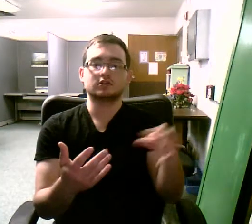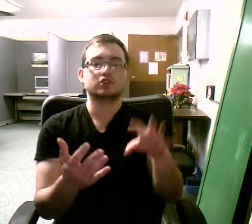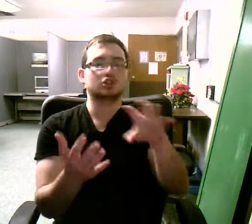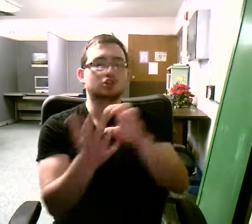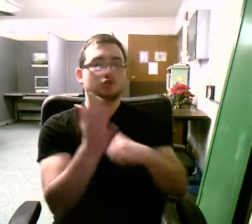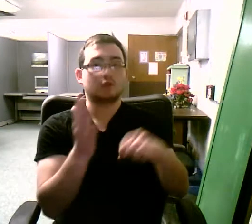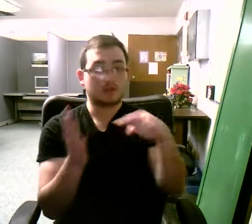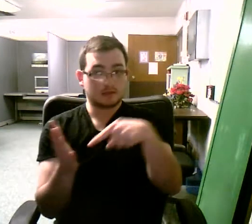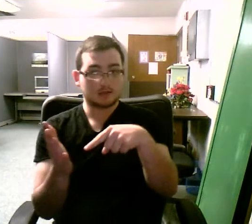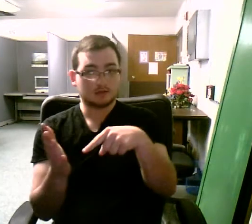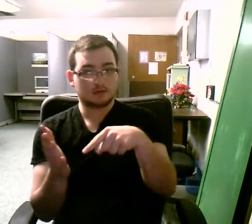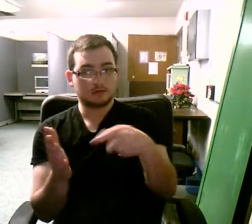5.